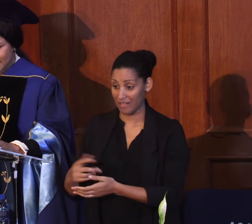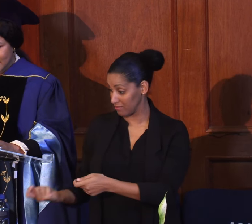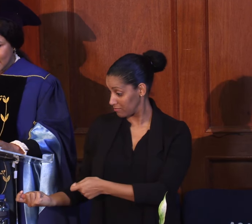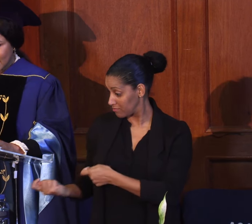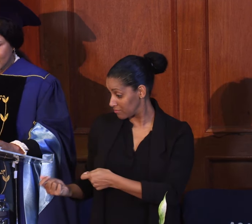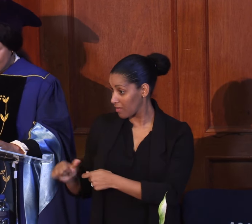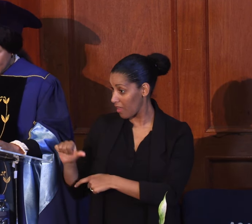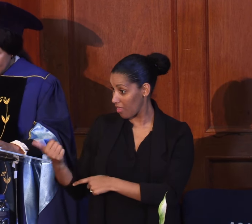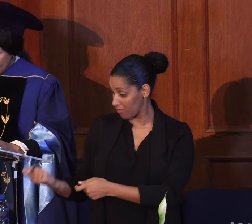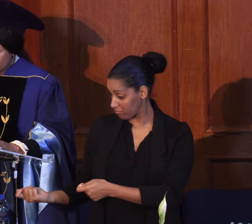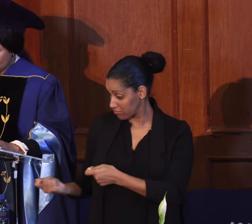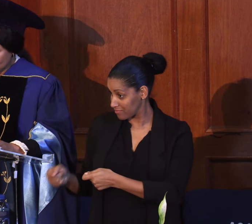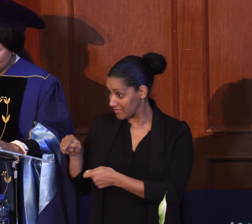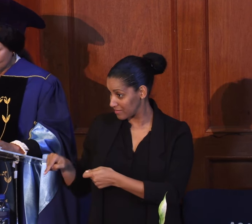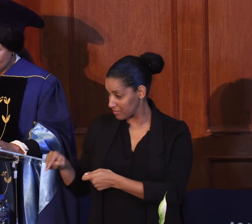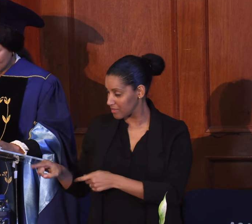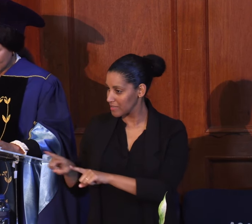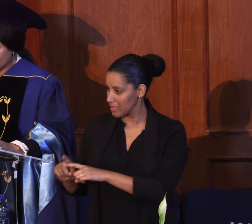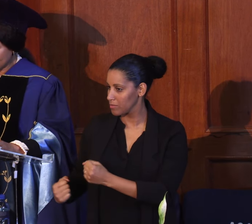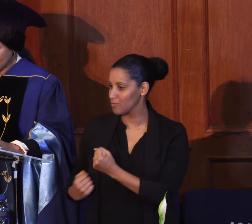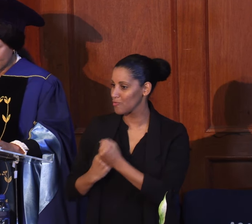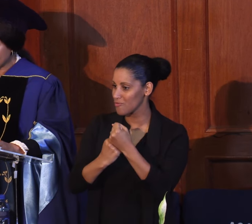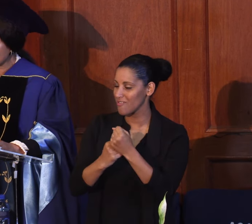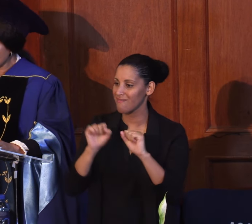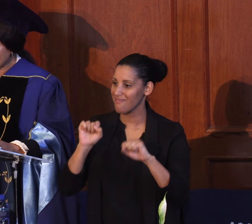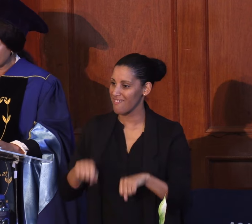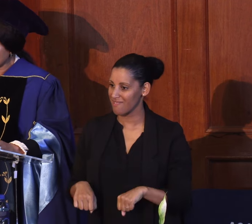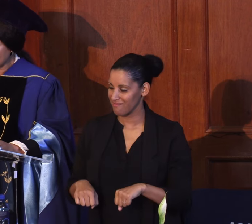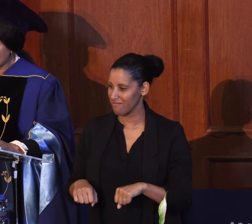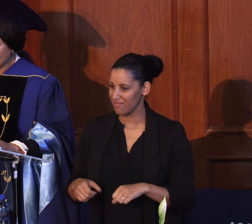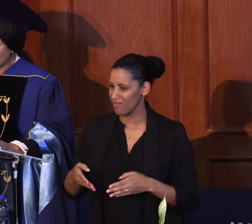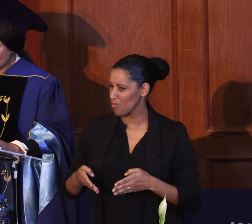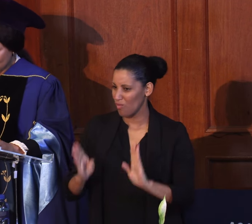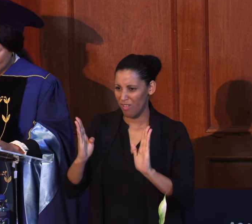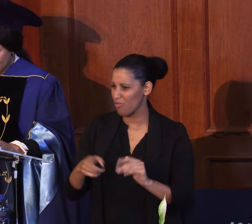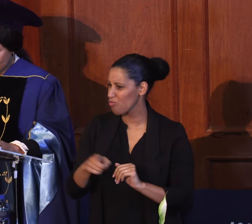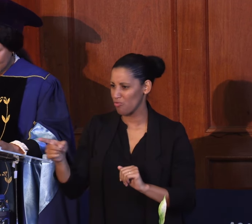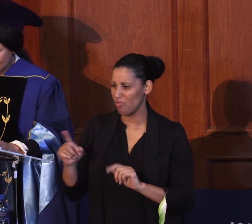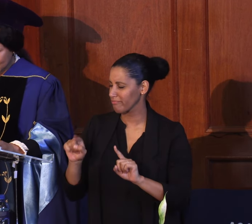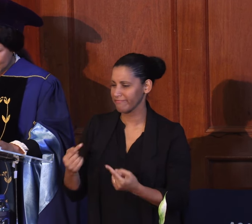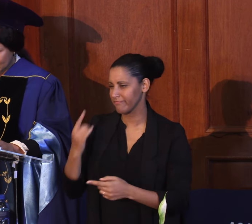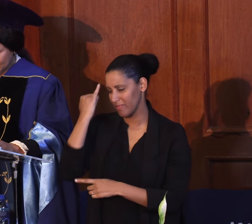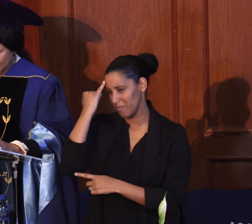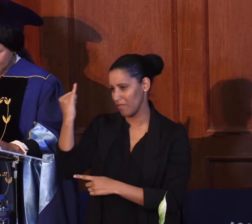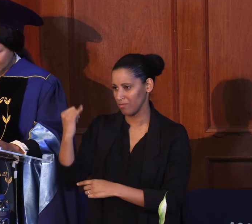that they can lift you in return in ways that you could not have